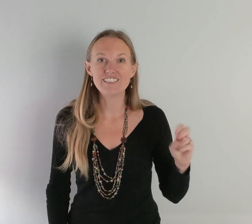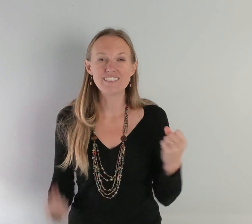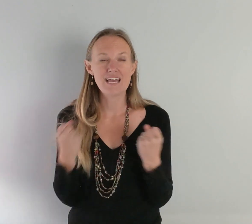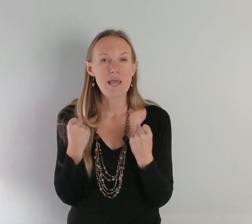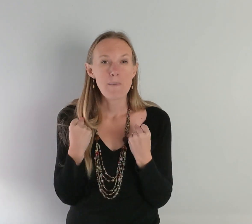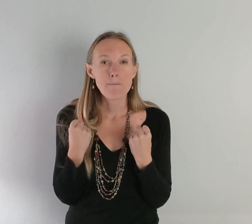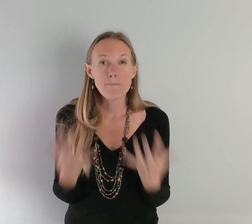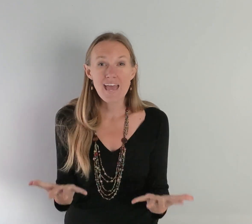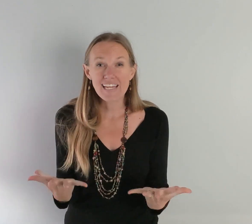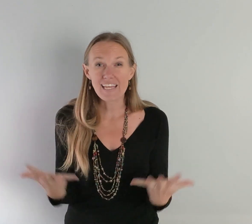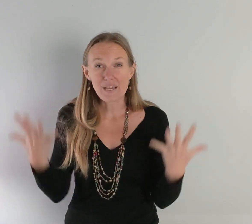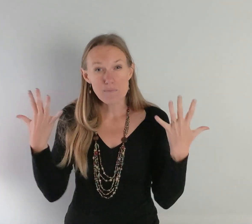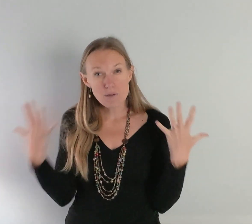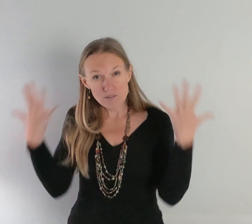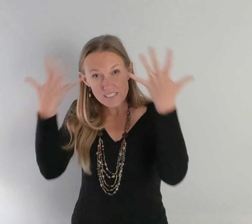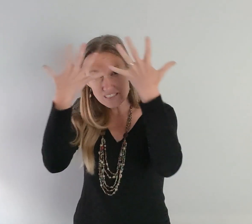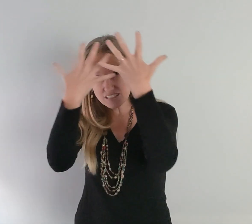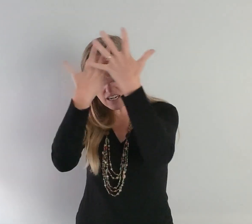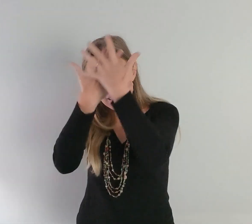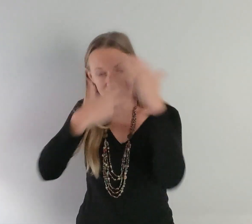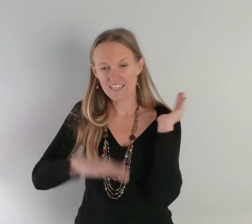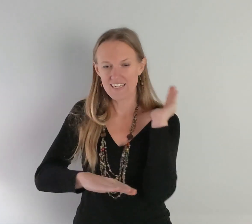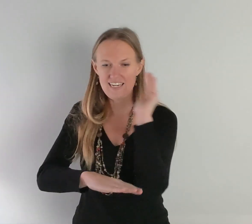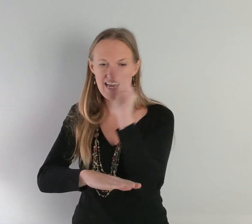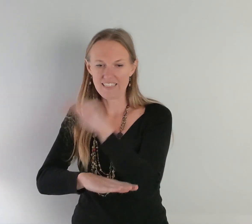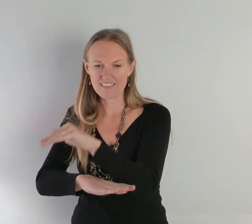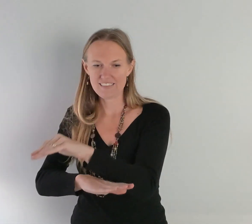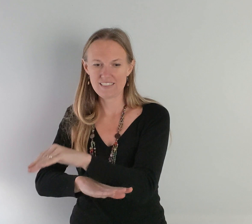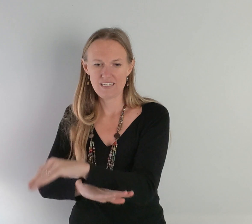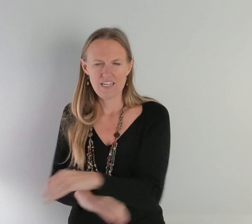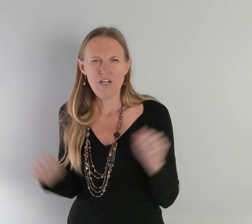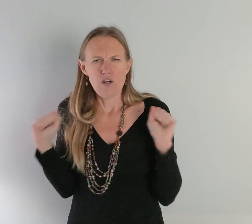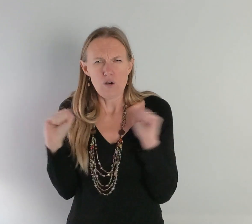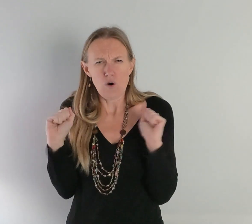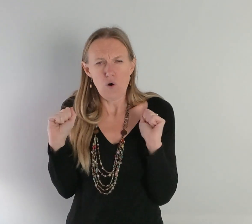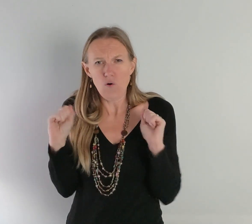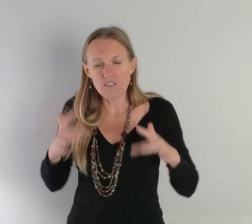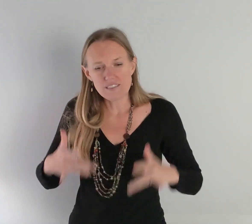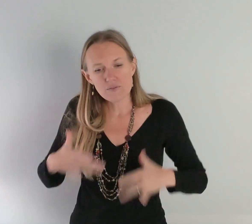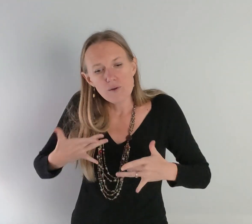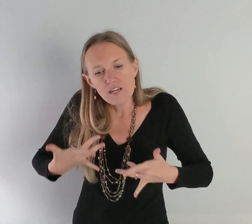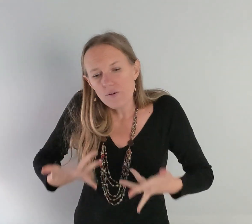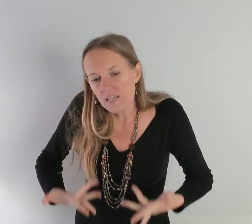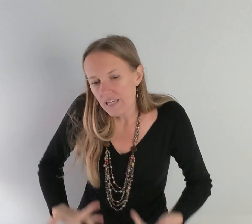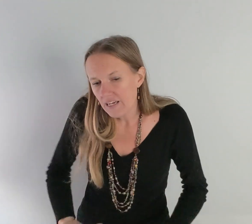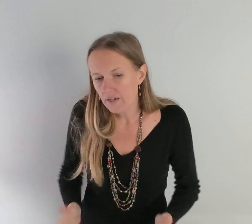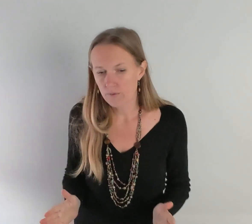traveled many moonless, dark nights, cold and weary, with